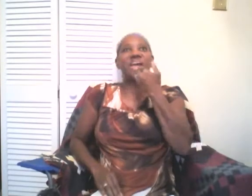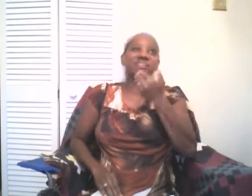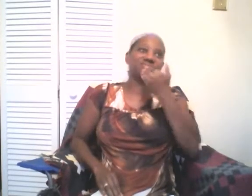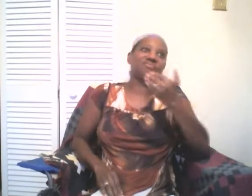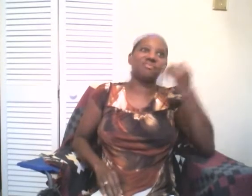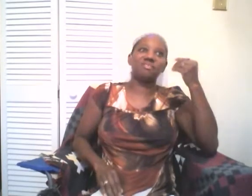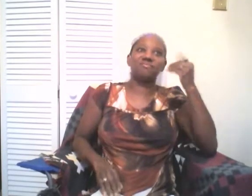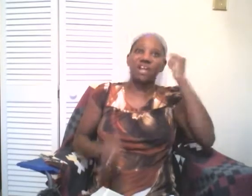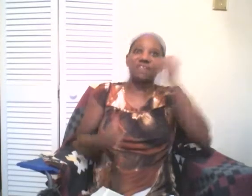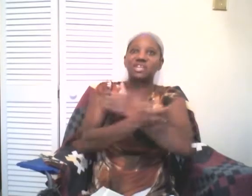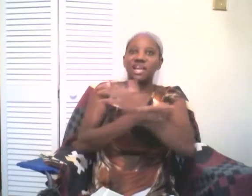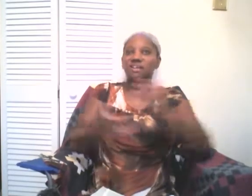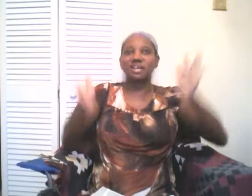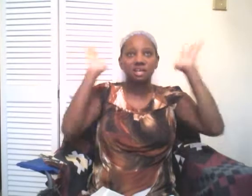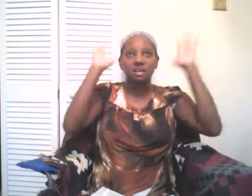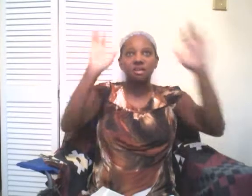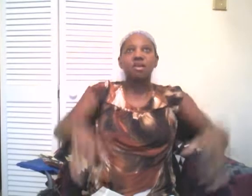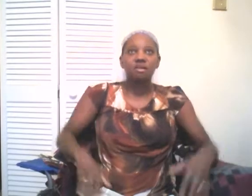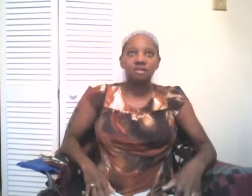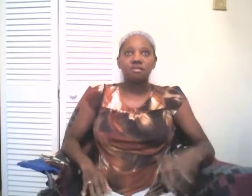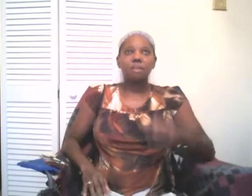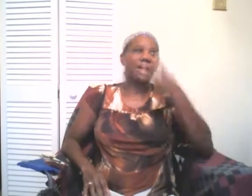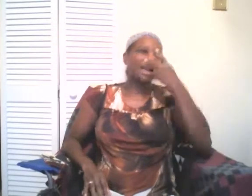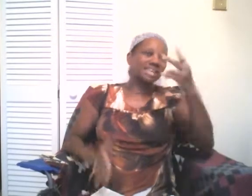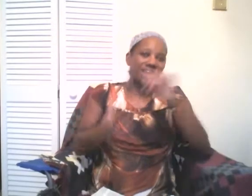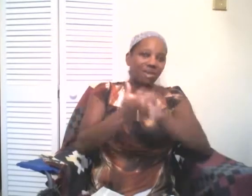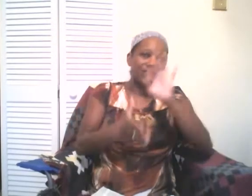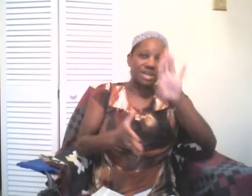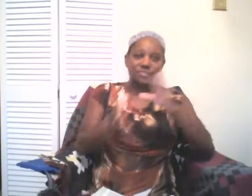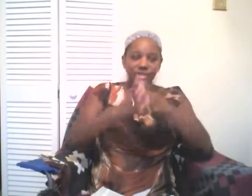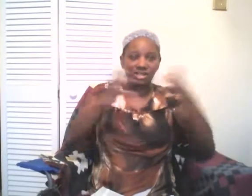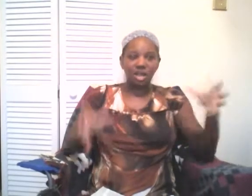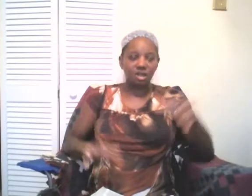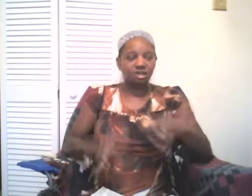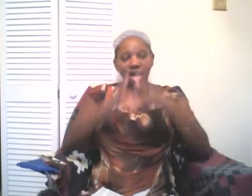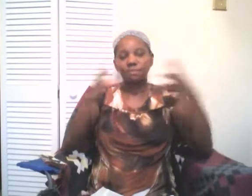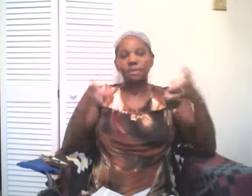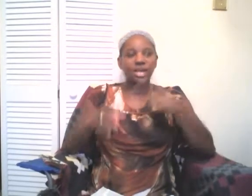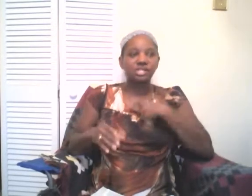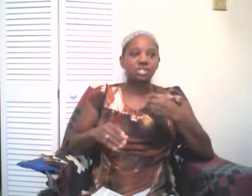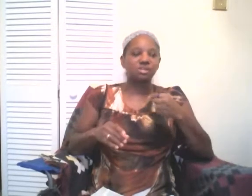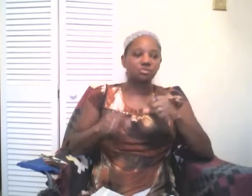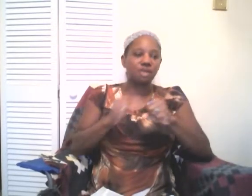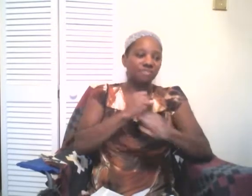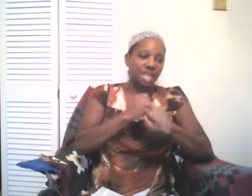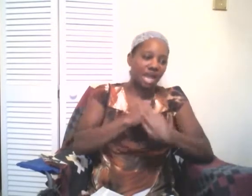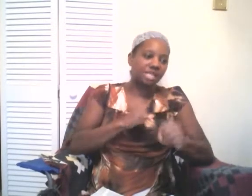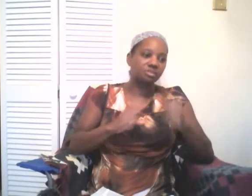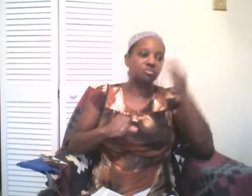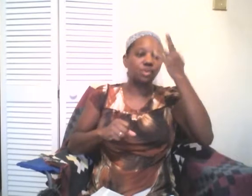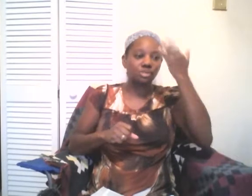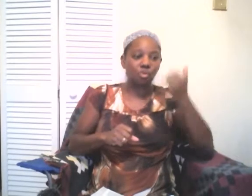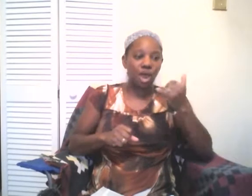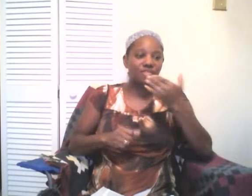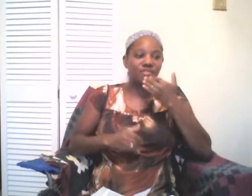thanks for everything. I mean, I see that on Facebook a lot. A lot of people like to advertise the reason why they're